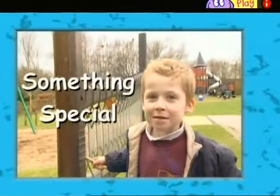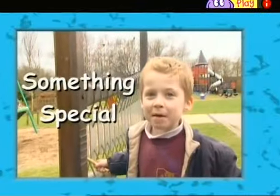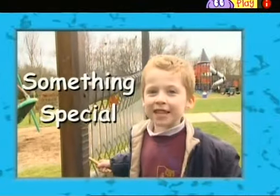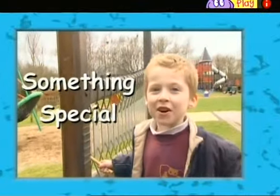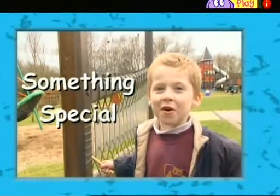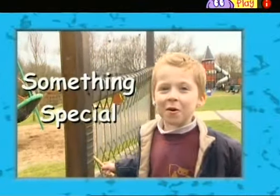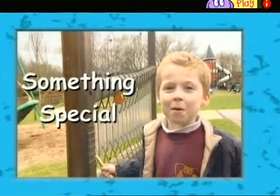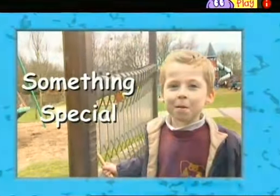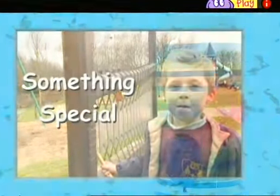special!